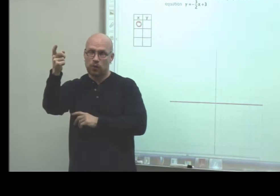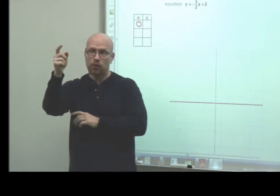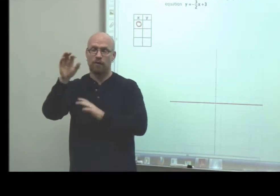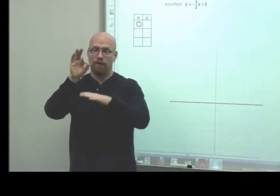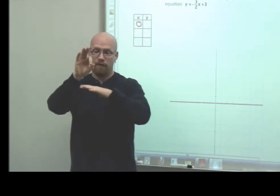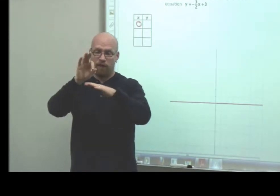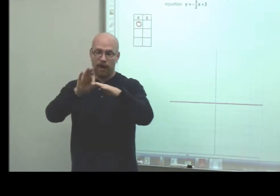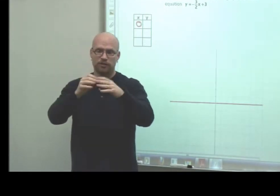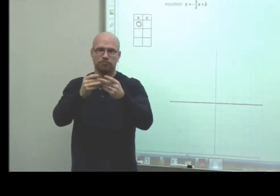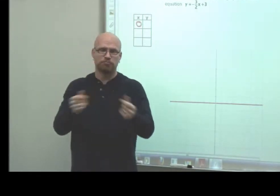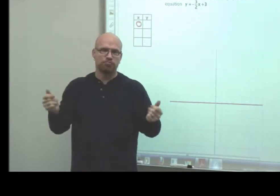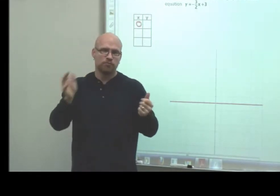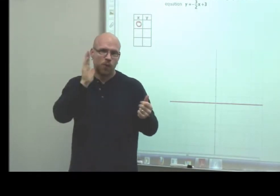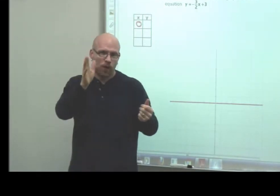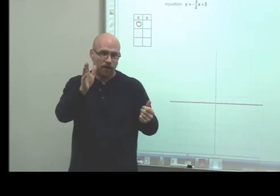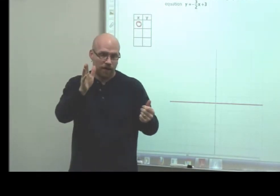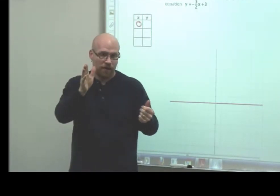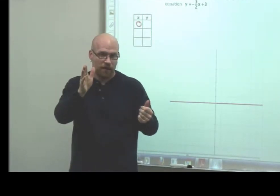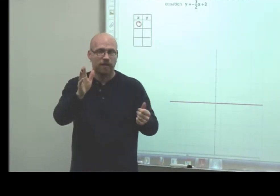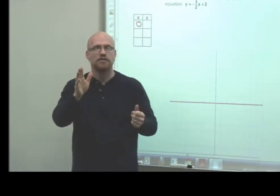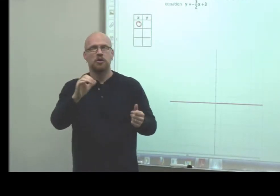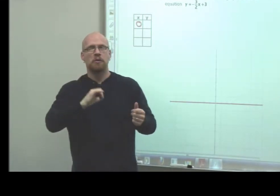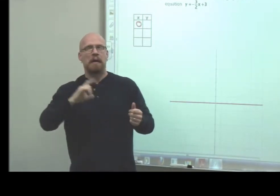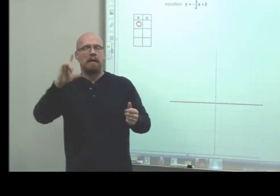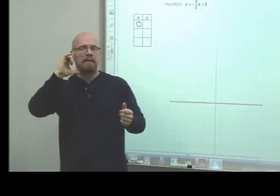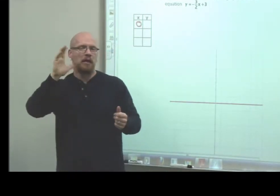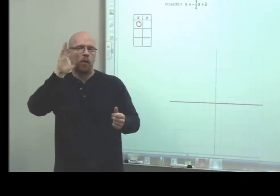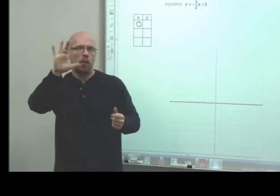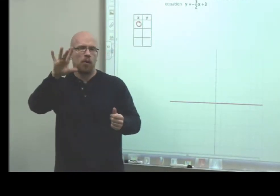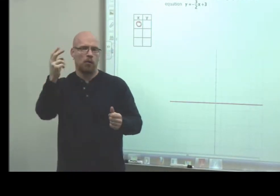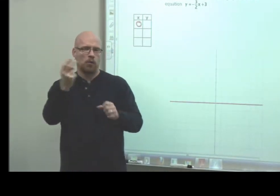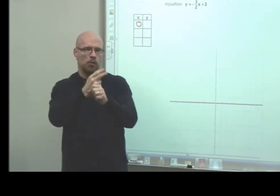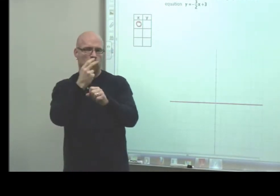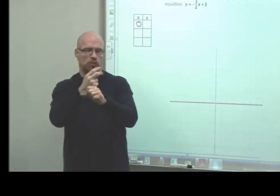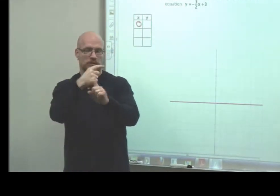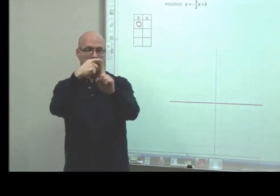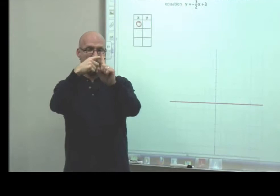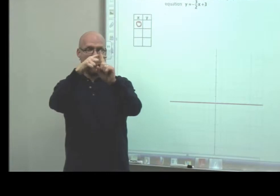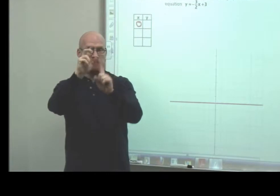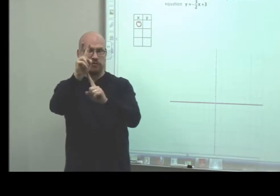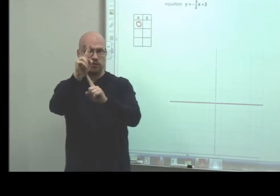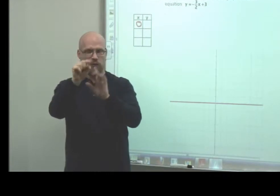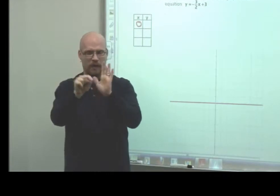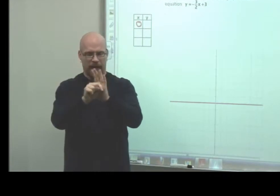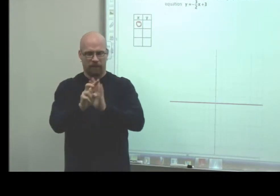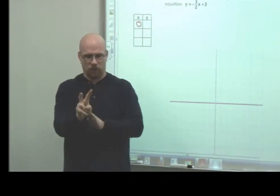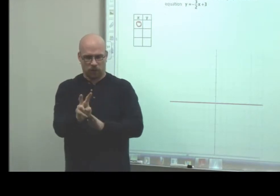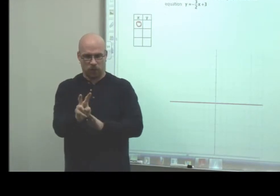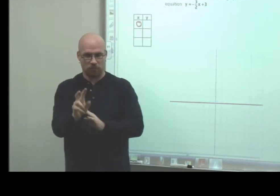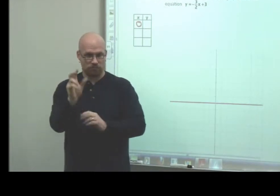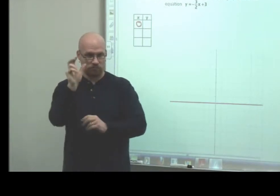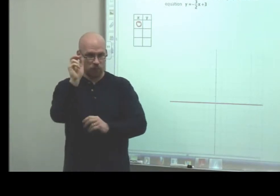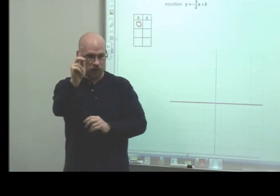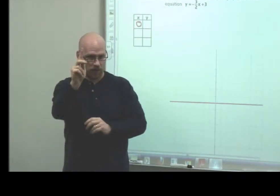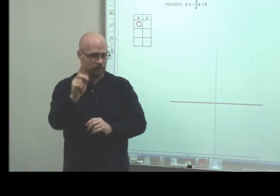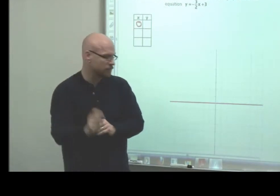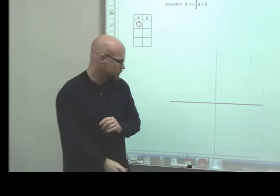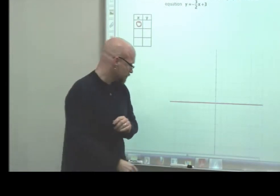we'll have x times this negative 3 halves. And if I pick 2 for my x value, I know that my fraction